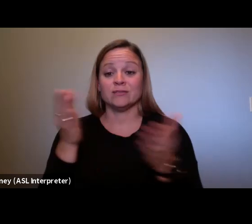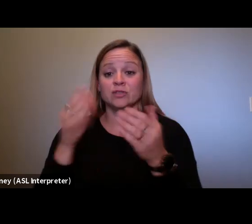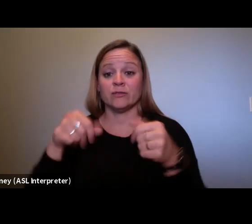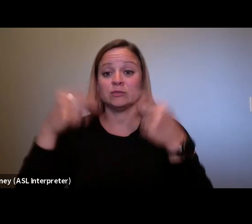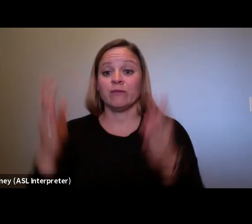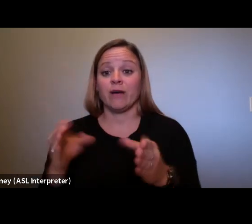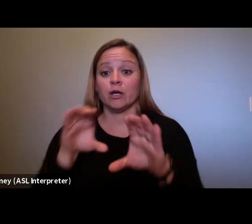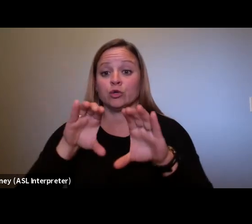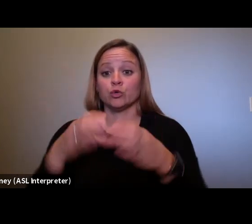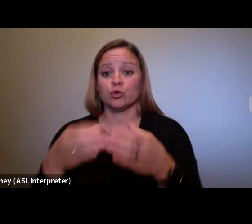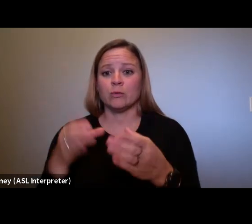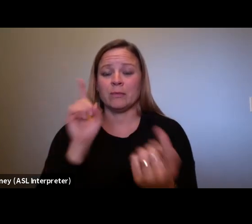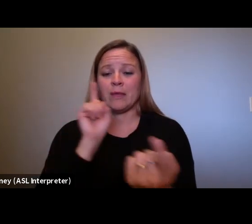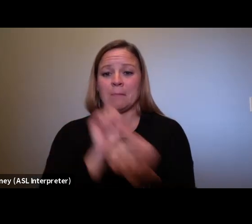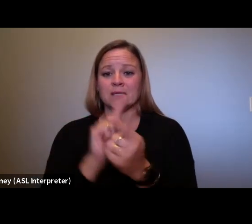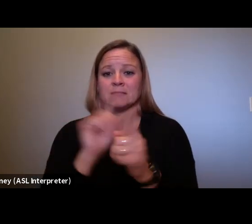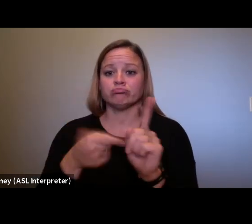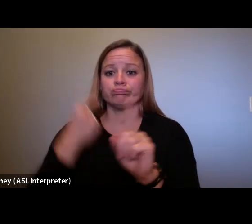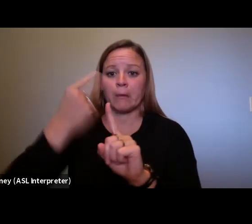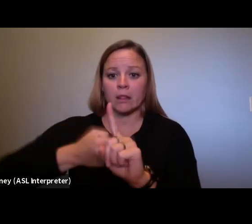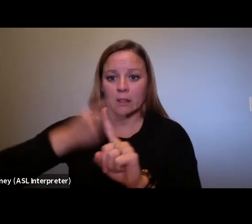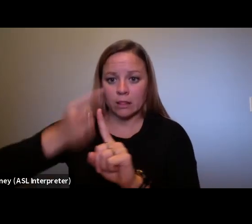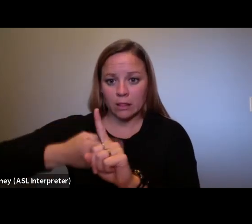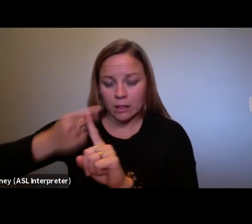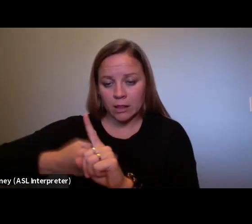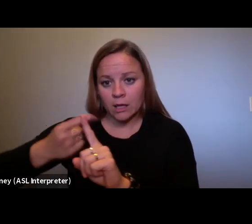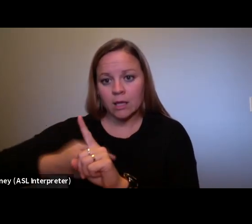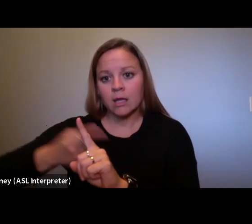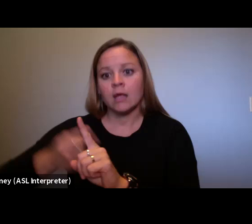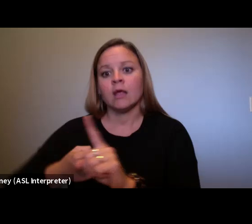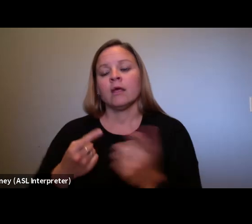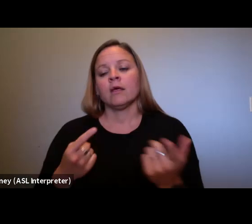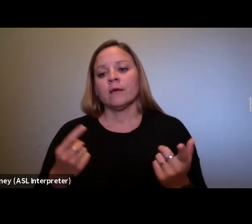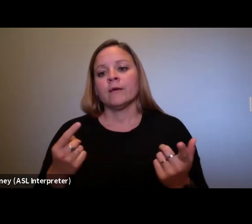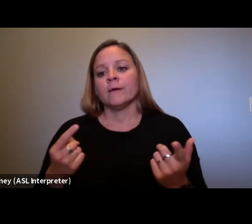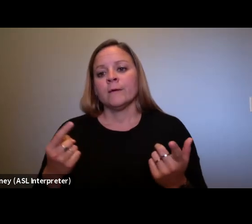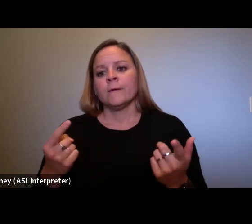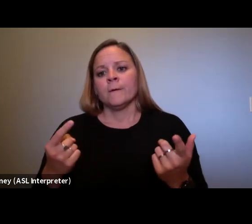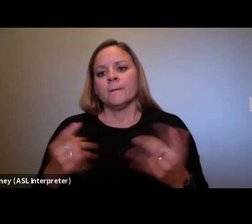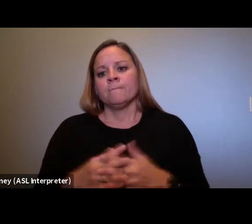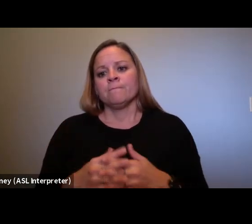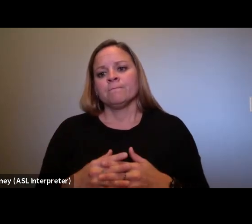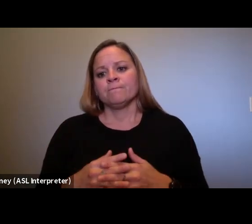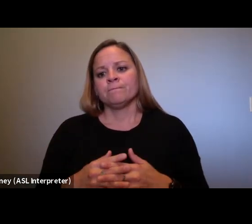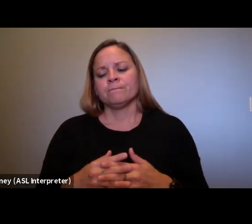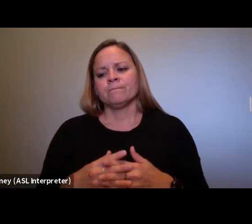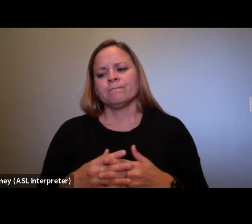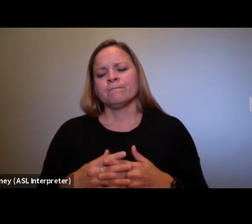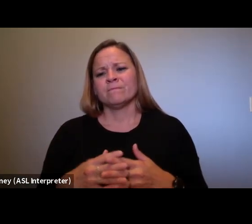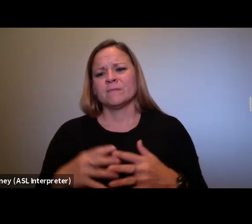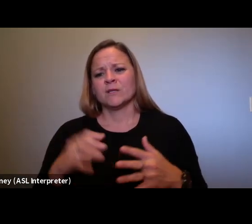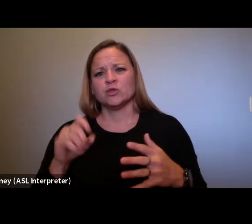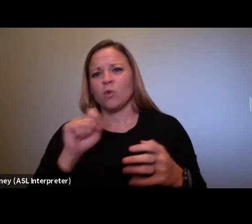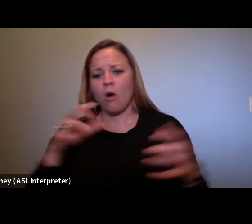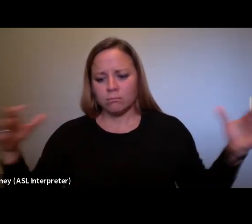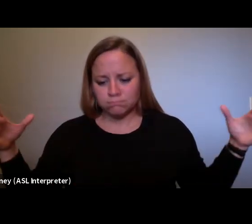that meets on a monthly basis in order to in order to be able to just come together